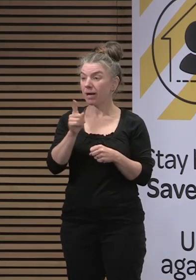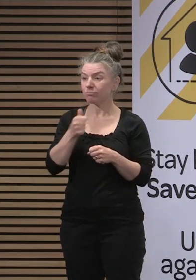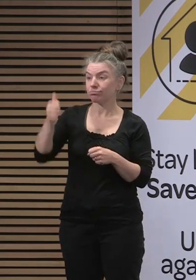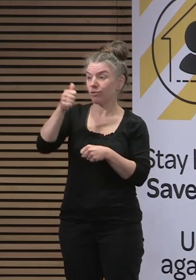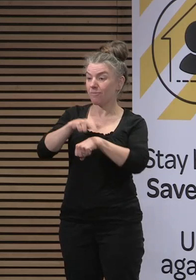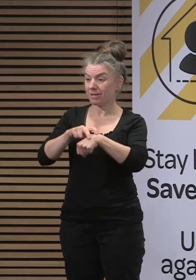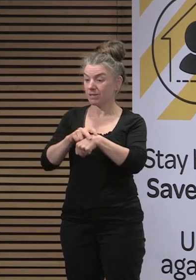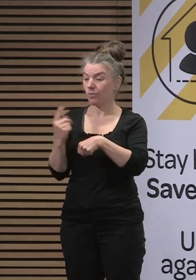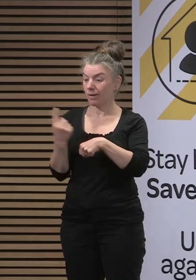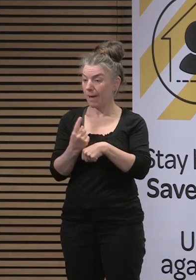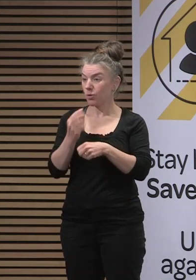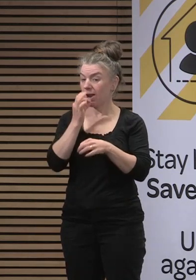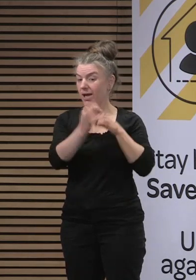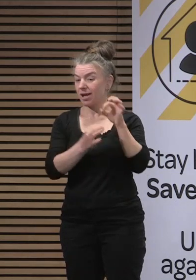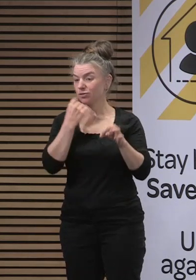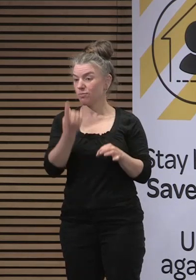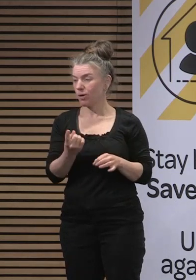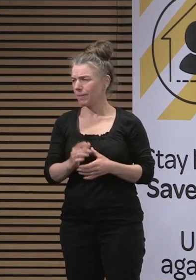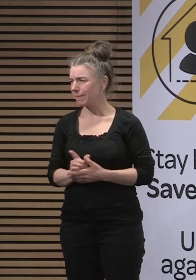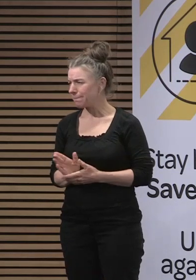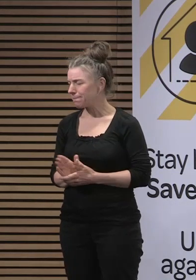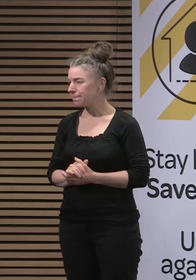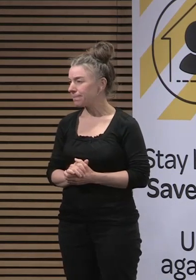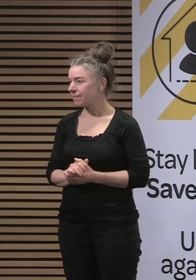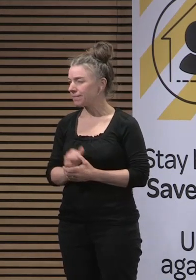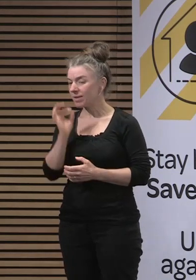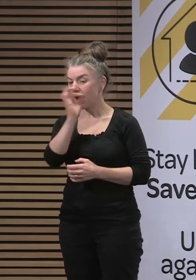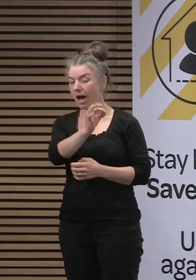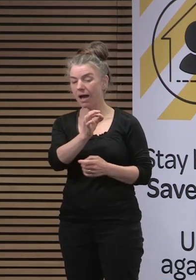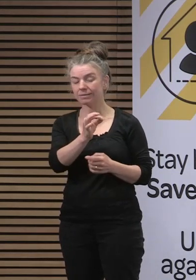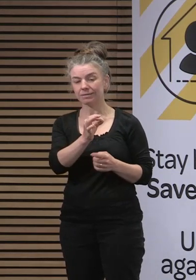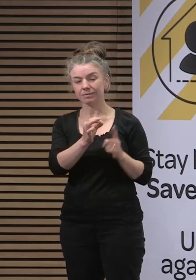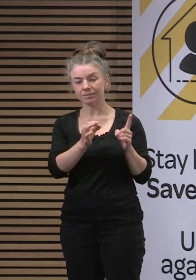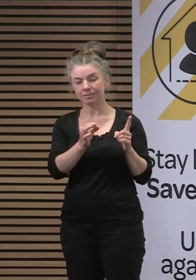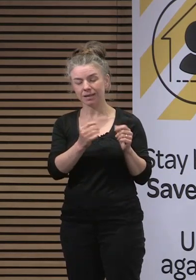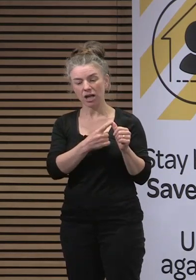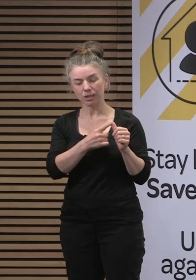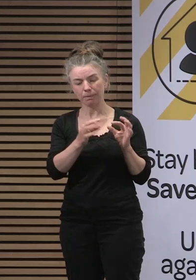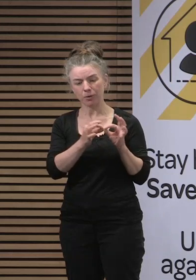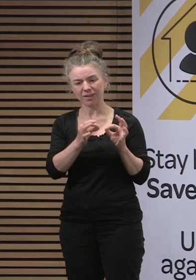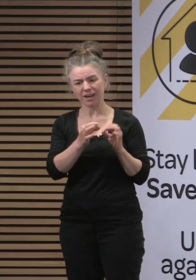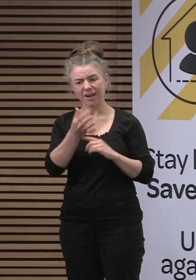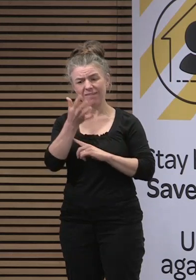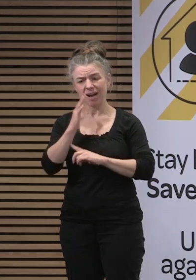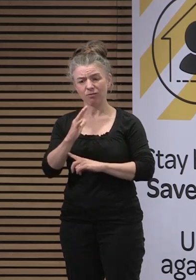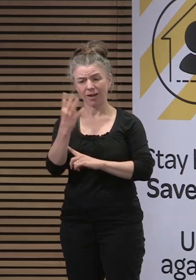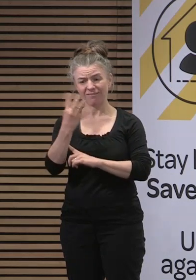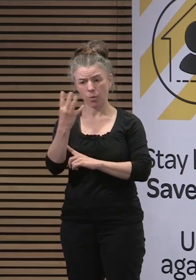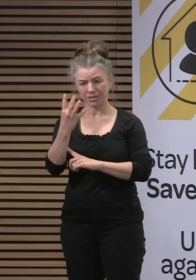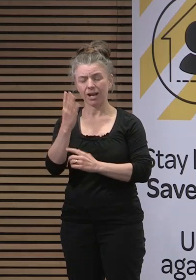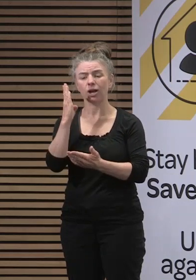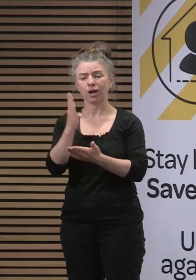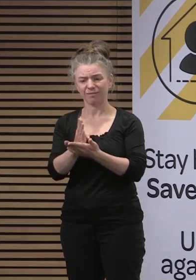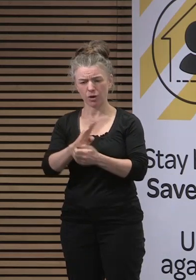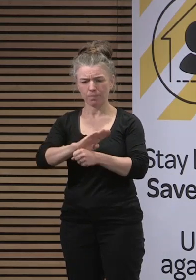ask questions over. Prime Minister, not just... For Dr. Bloomfield, if that's all right. Yes, go ahead. The 514 confirmed